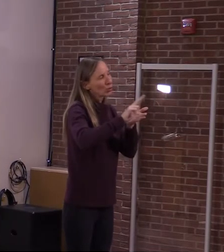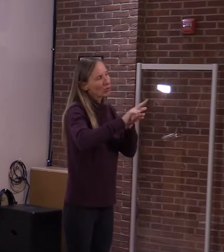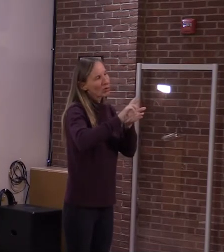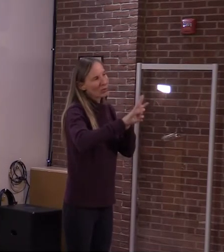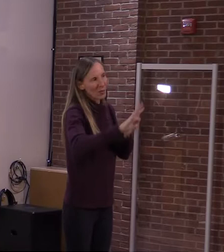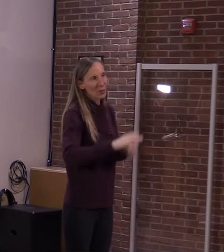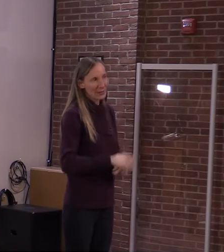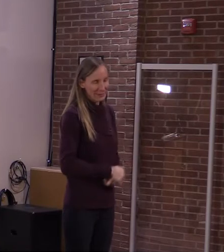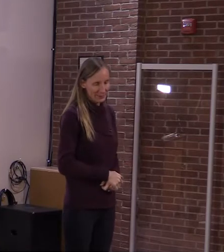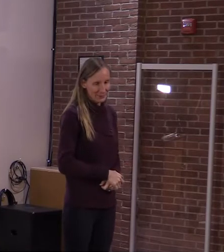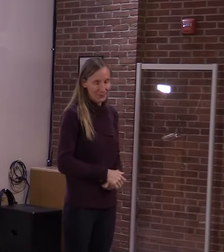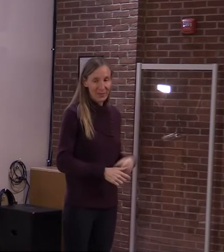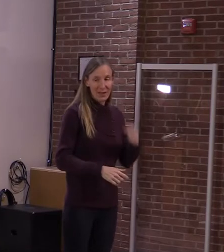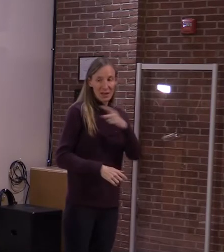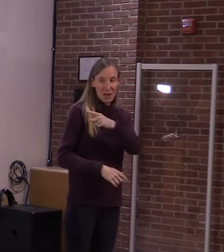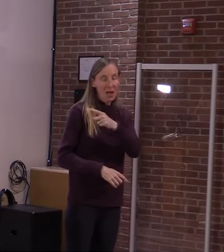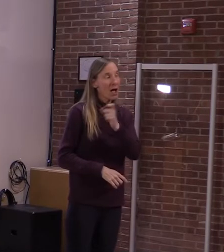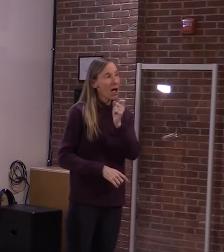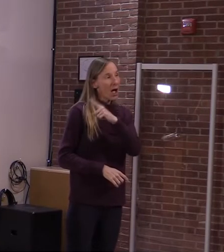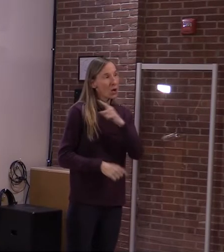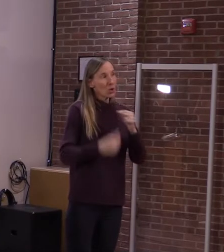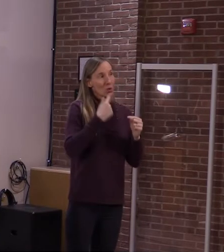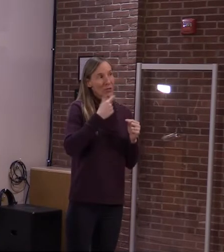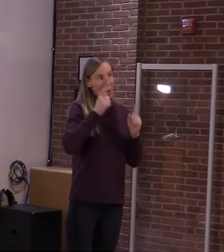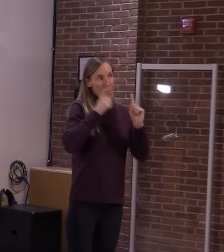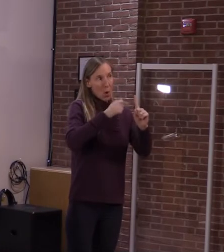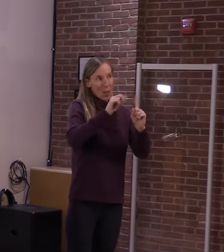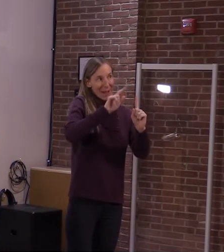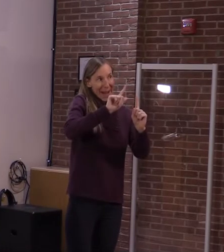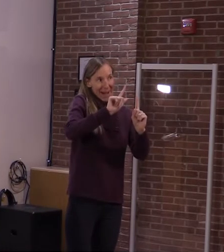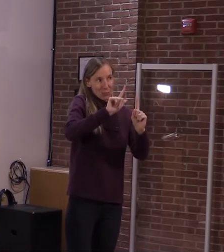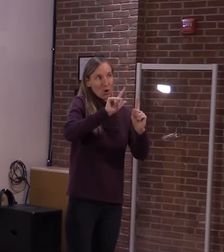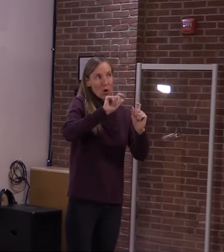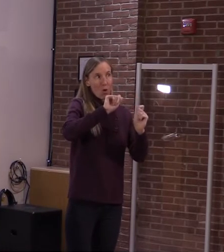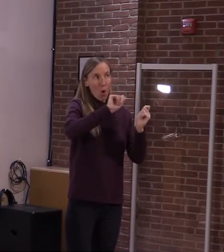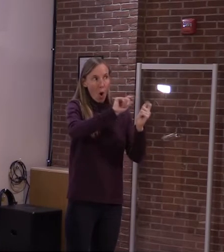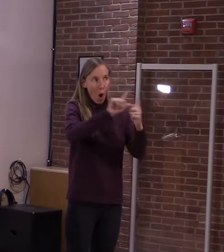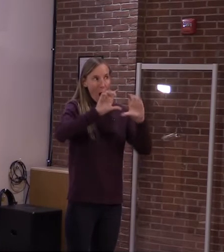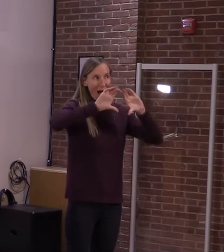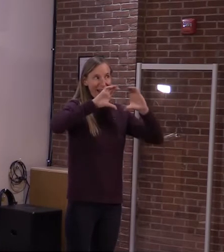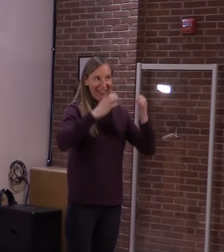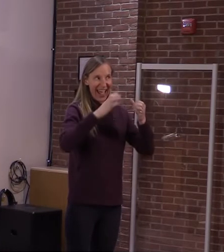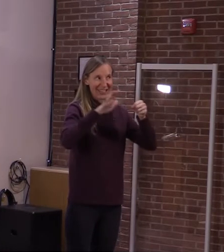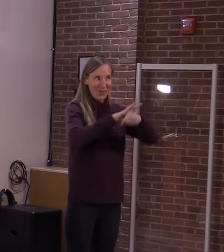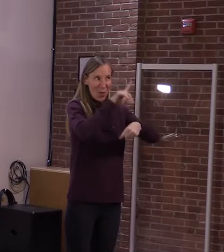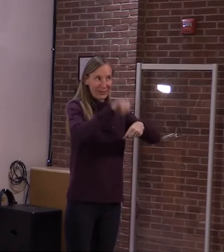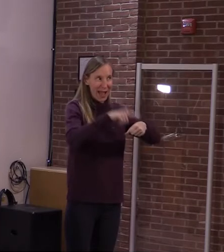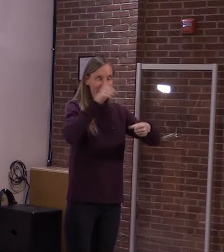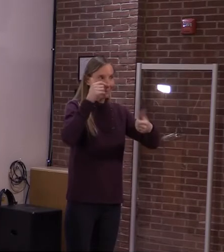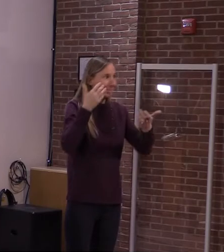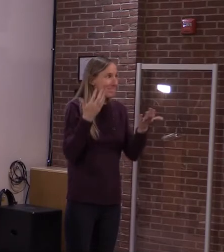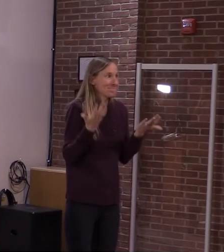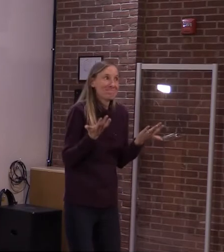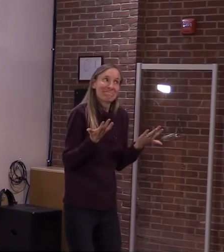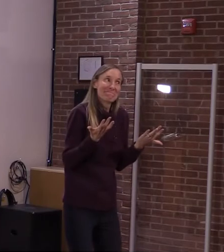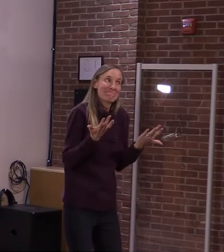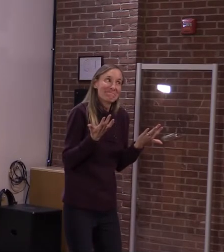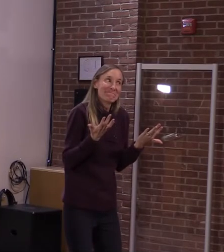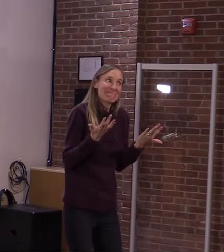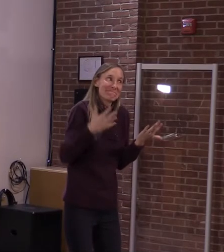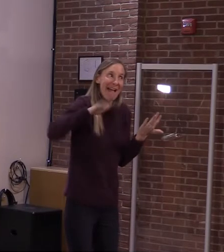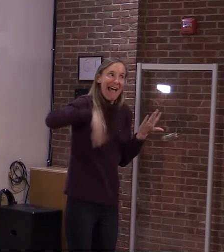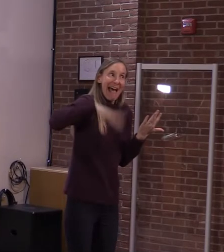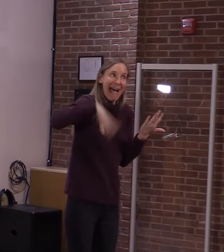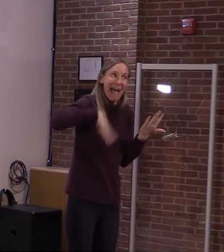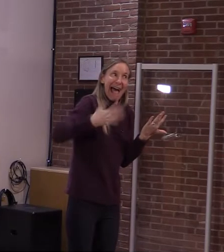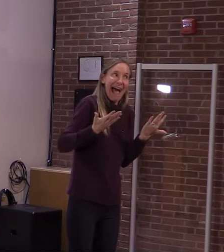Governor, I believe in your inaugural address, you had a goal of April to get everyone in the classroom full time, and that window, of course, is closing fast here. What comments do you have for districts